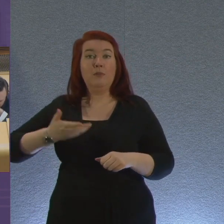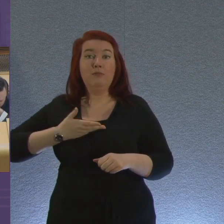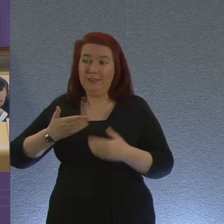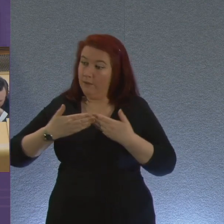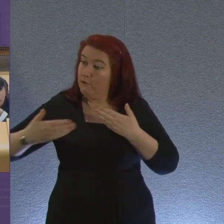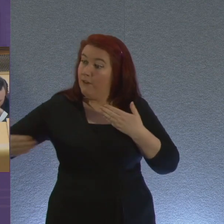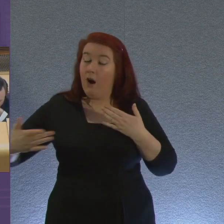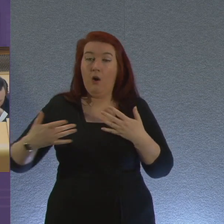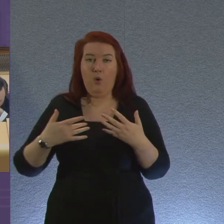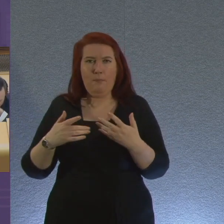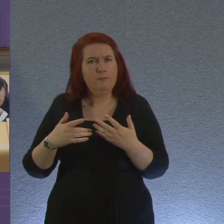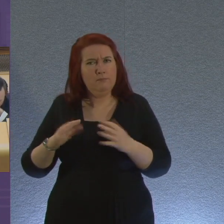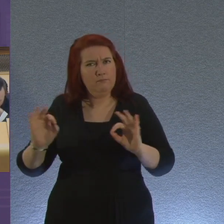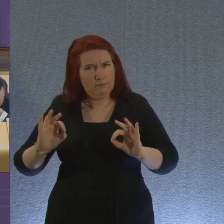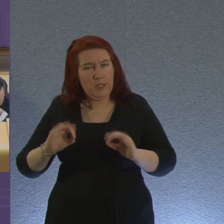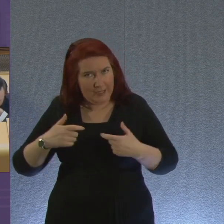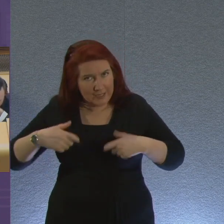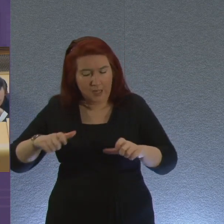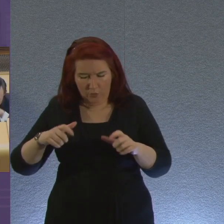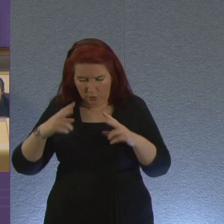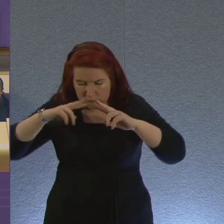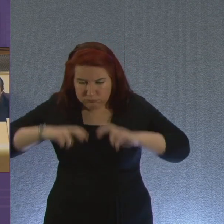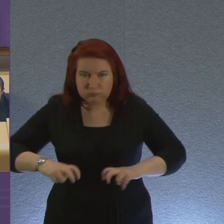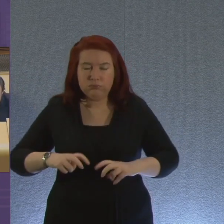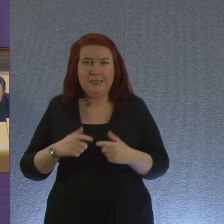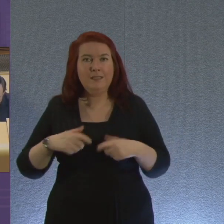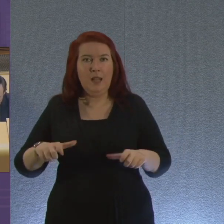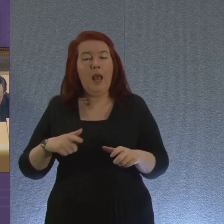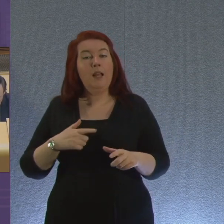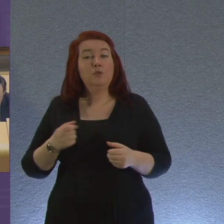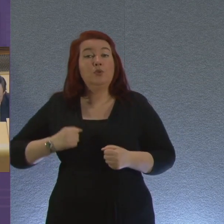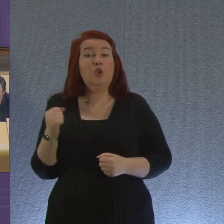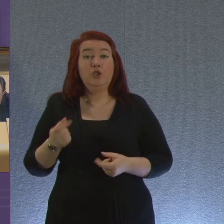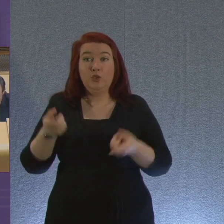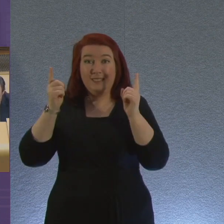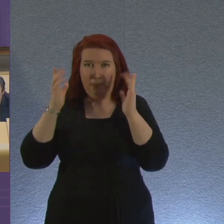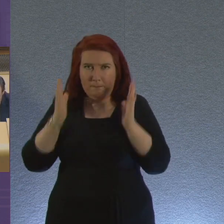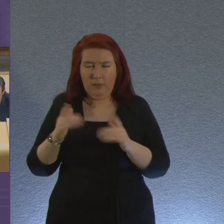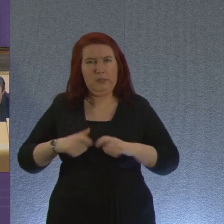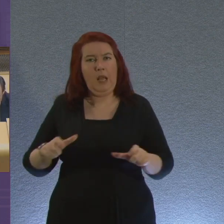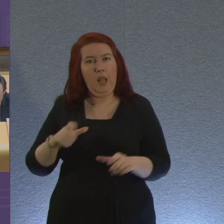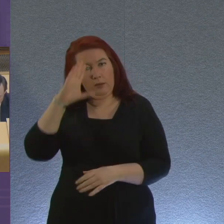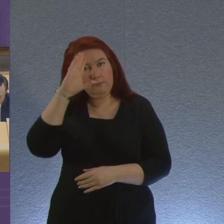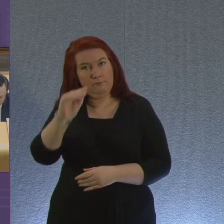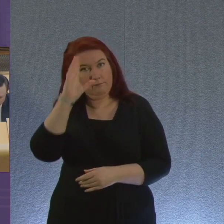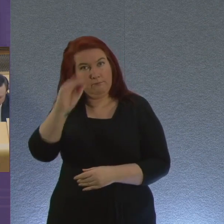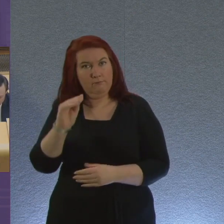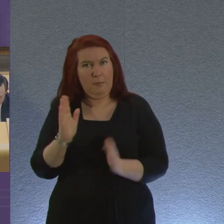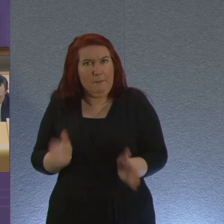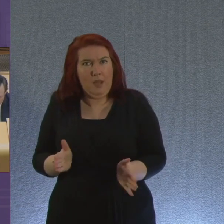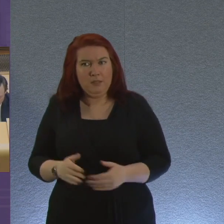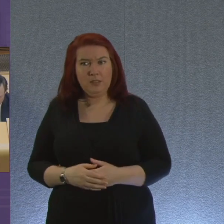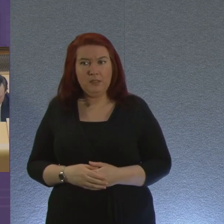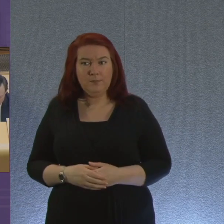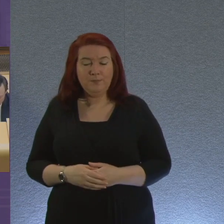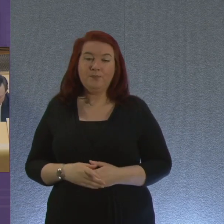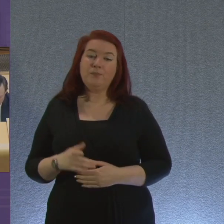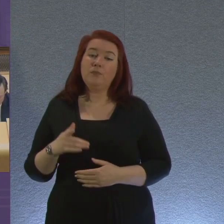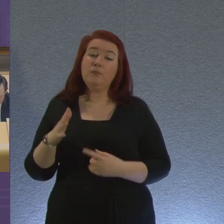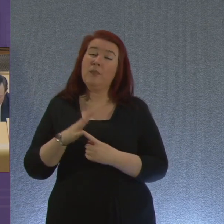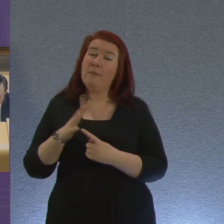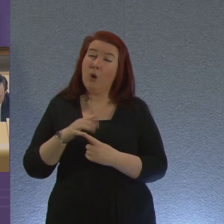normal scrutiny and the need for reporting by Scottish ministers. Indeed, one of the areas in which this legislation could be